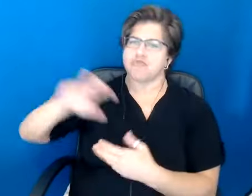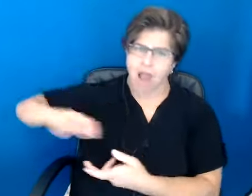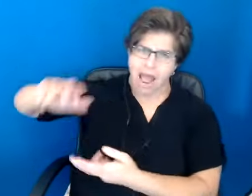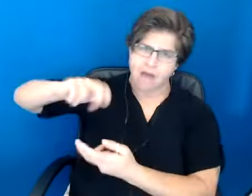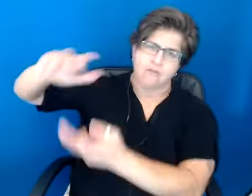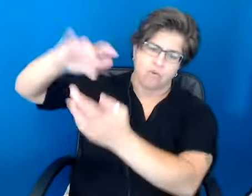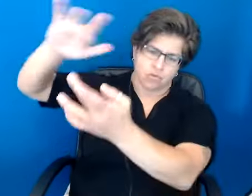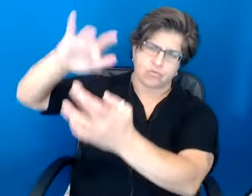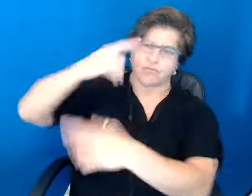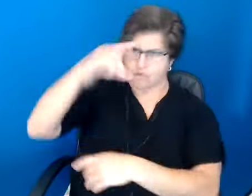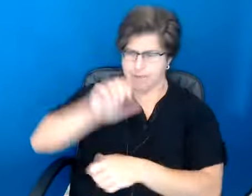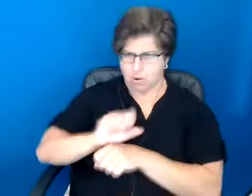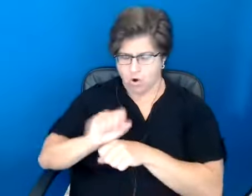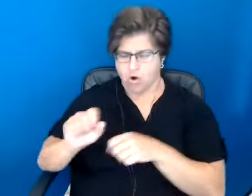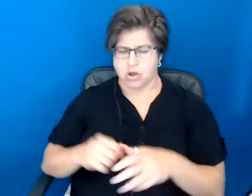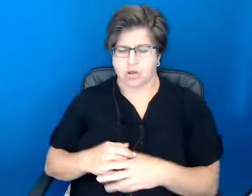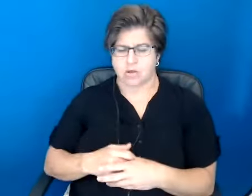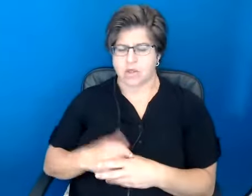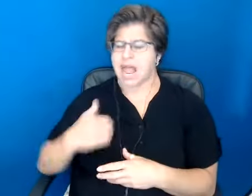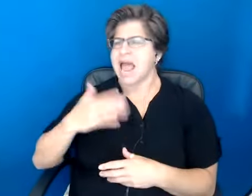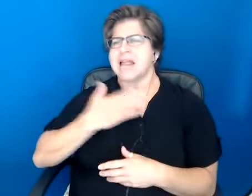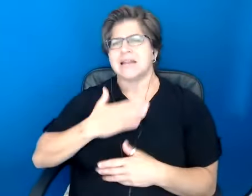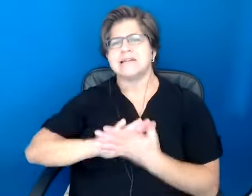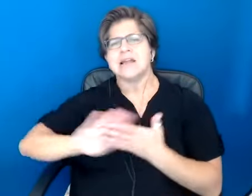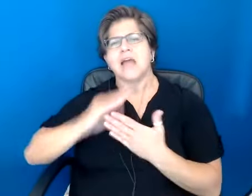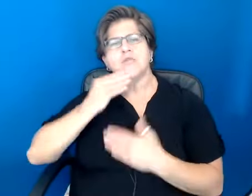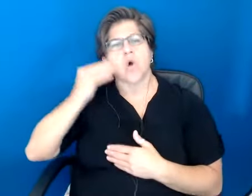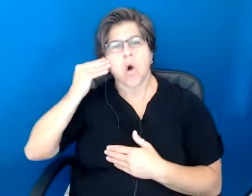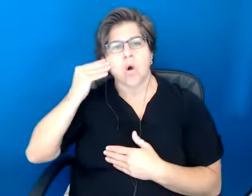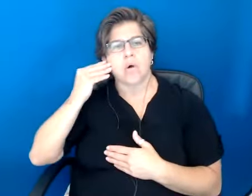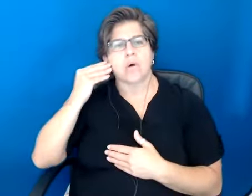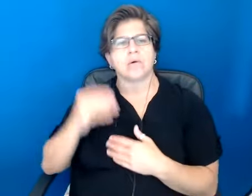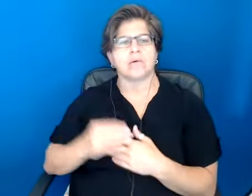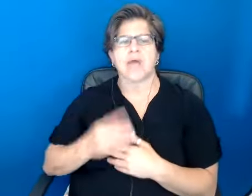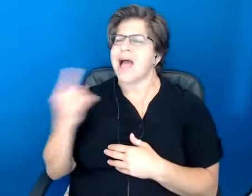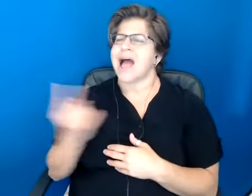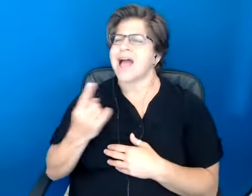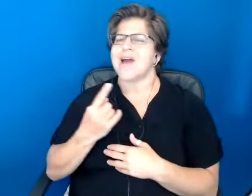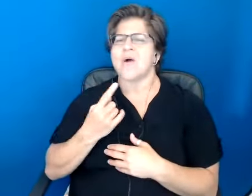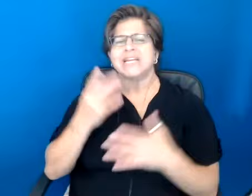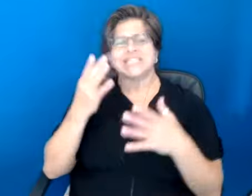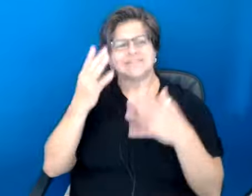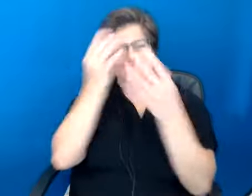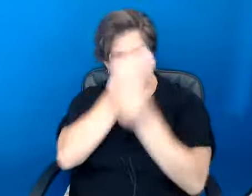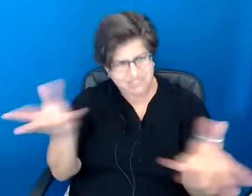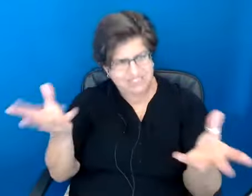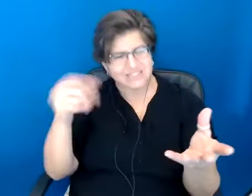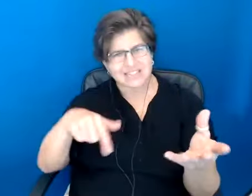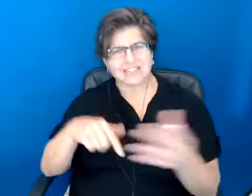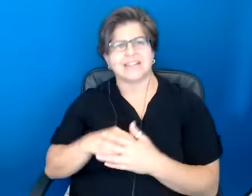successful job. I was a sales manager, so I had a nice car, I had a nice company car. I travelled for my job.